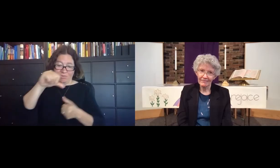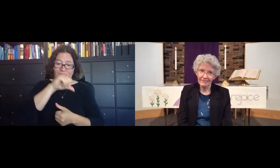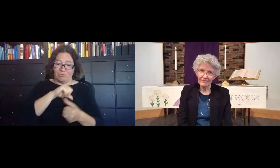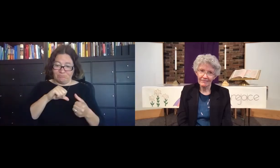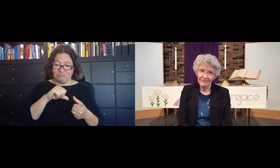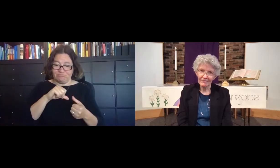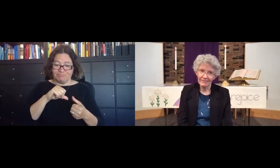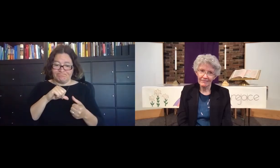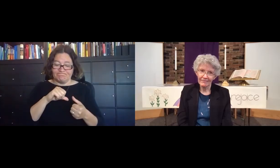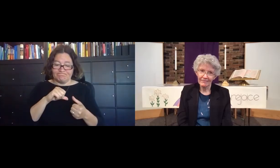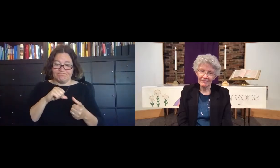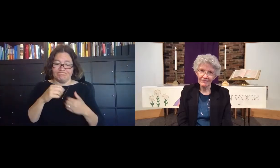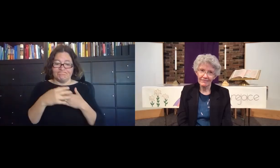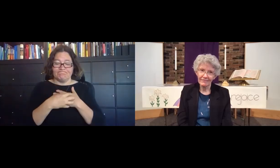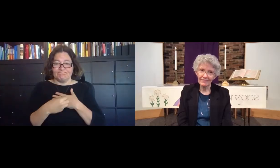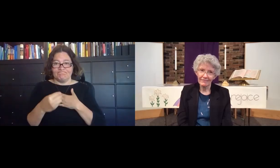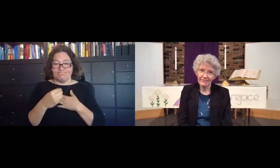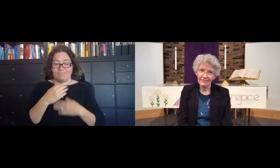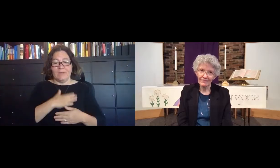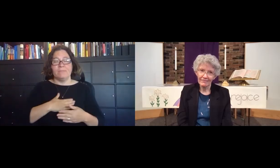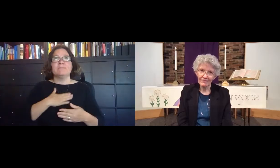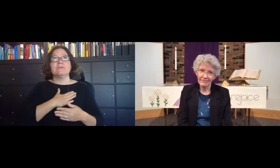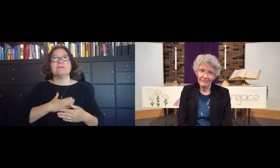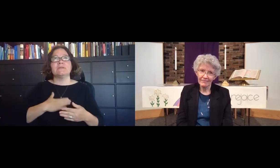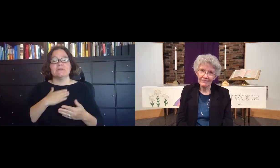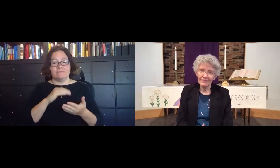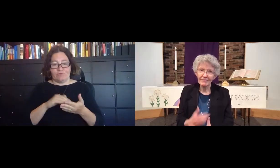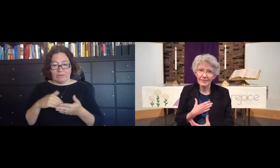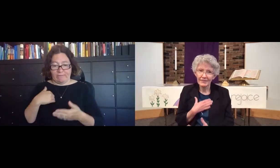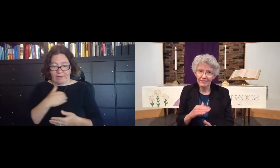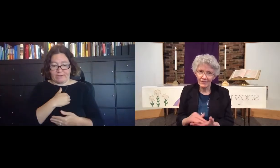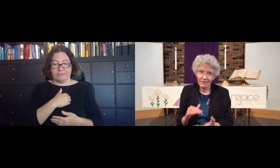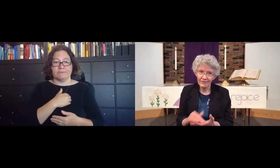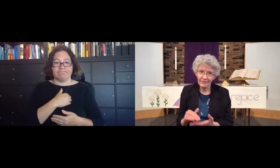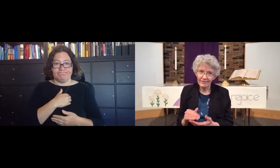and against one another. Please join in. Please forgive us.